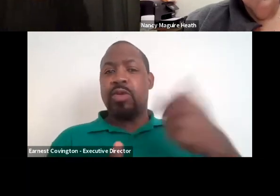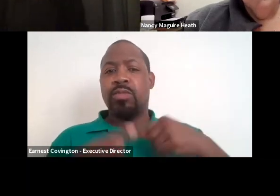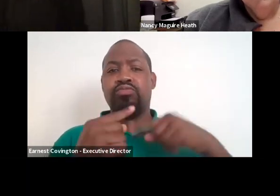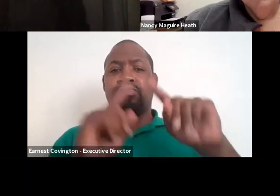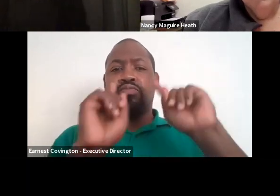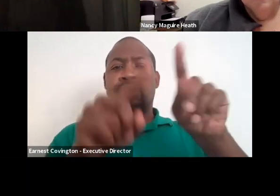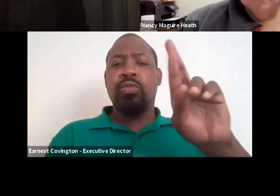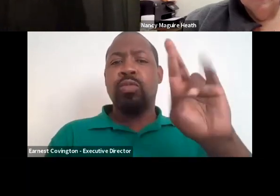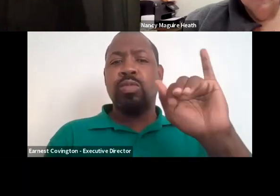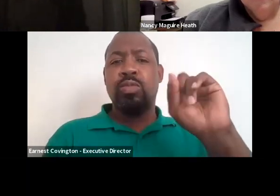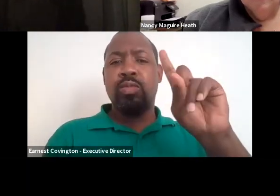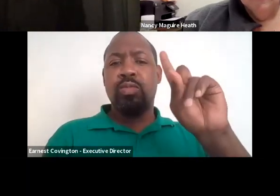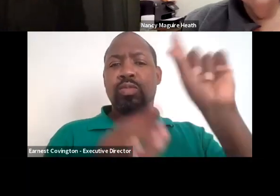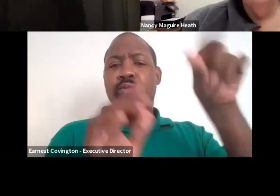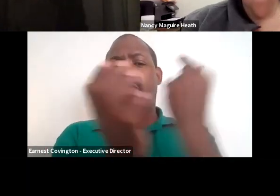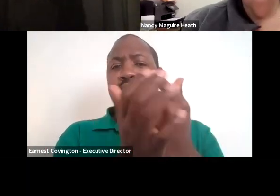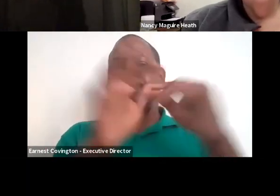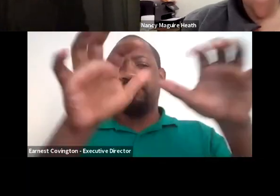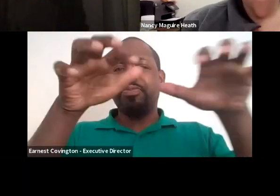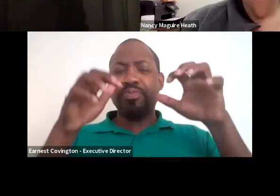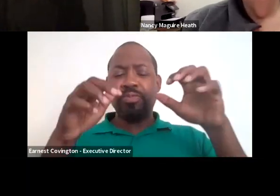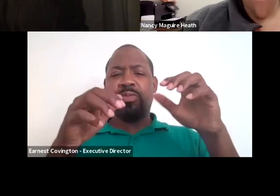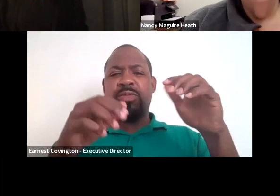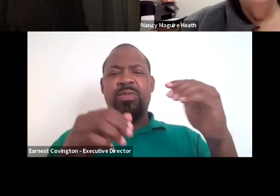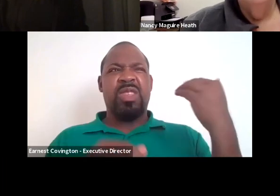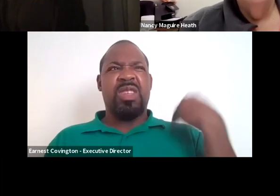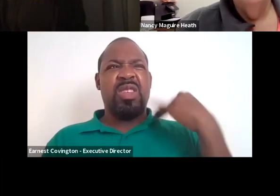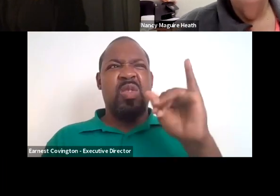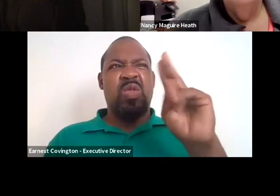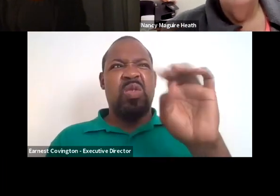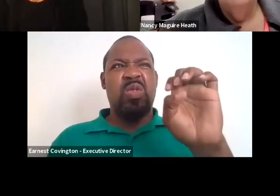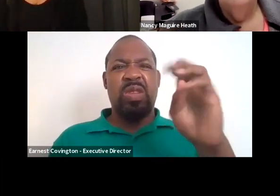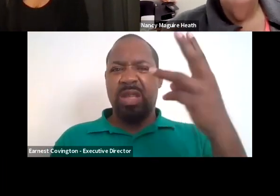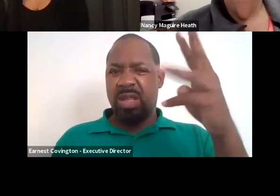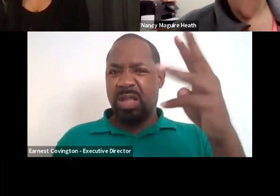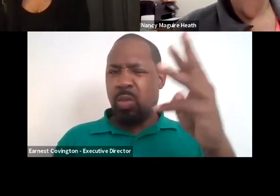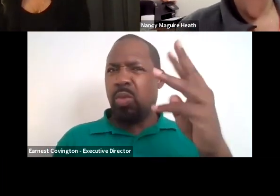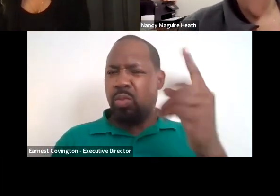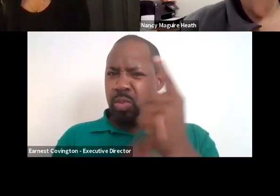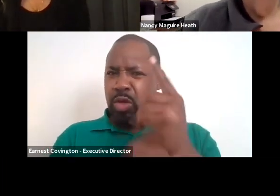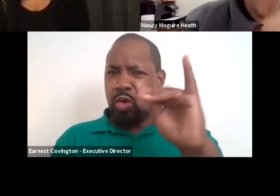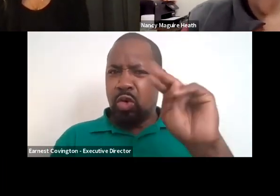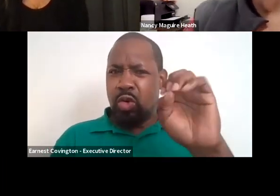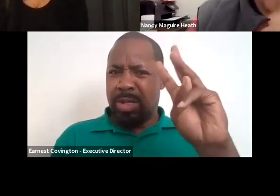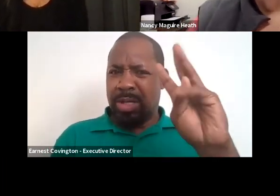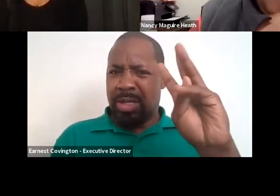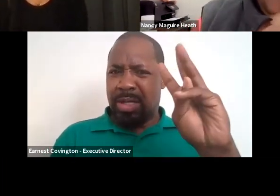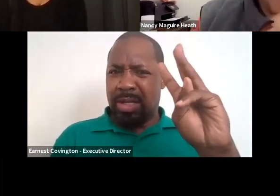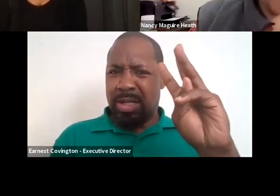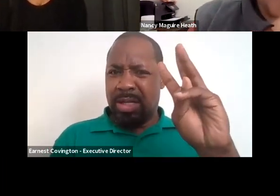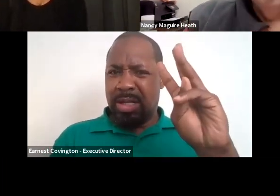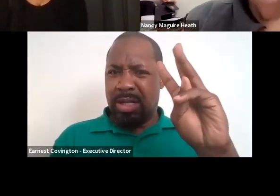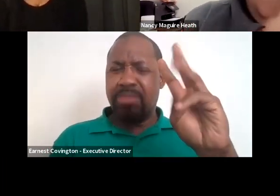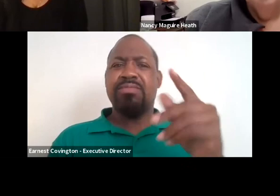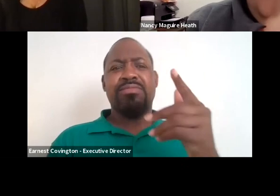first, I wanted to thank Nancy for inviting me to go to the graduation of the Rhode Island School for the Deaf in June. I think it was the